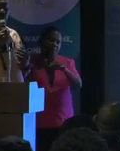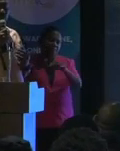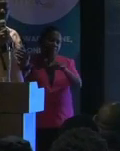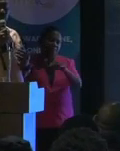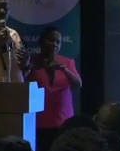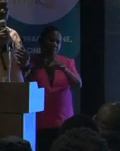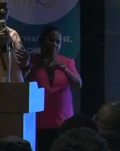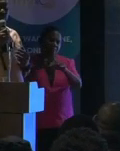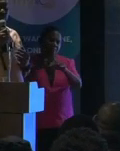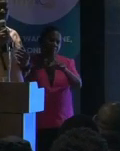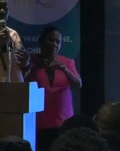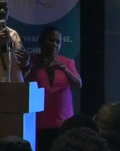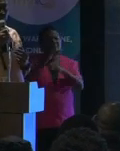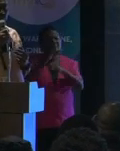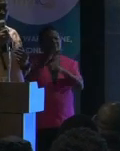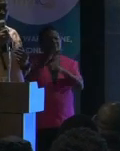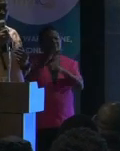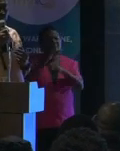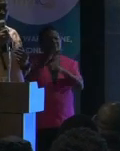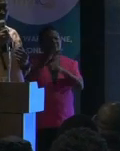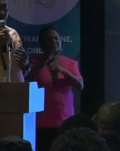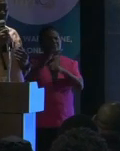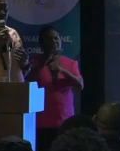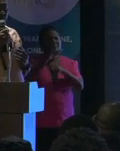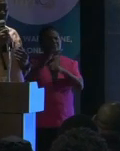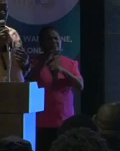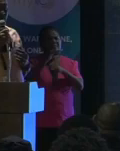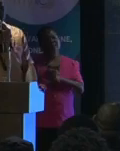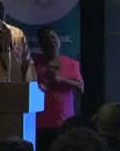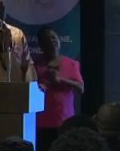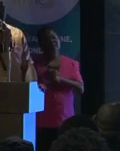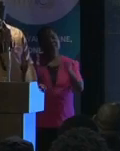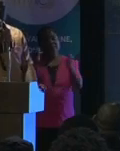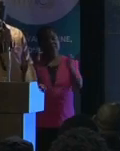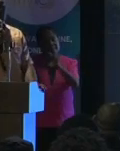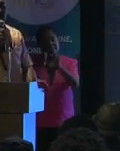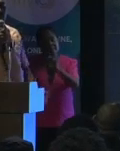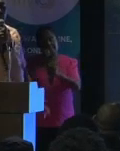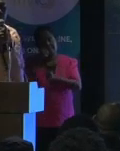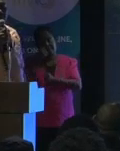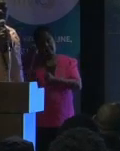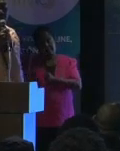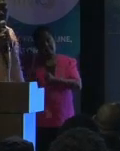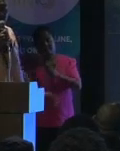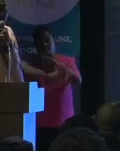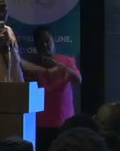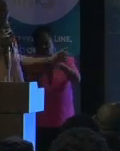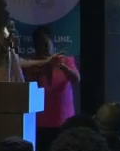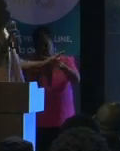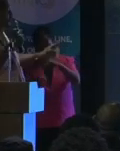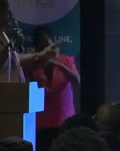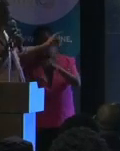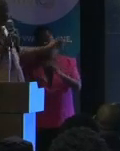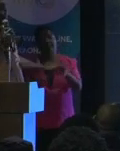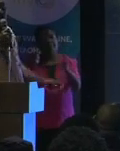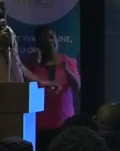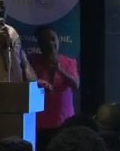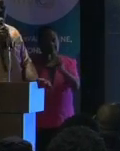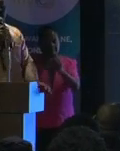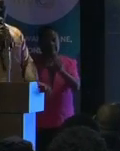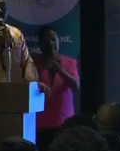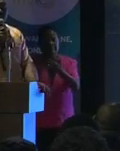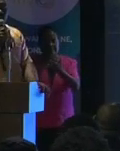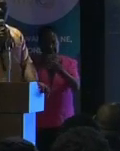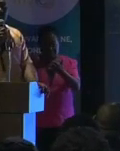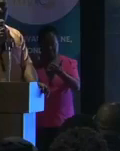for overtax, one of the main documents that we will ask for is the copy of the declaration form that you lodged,